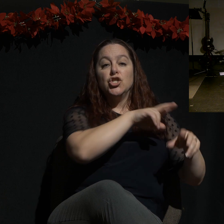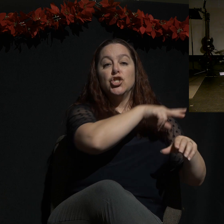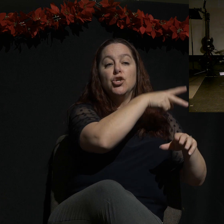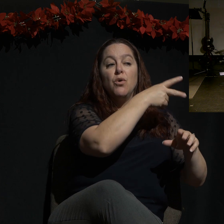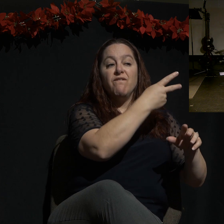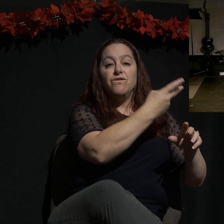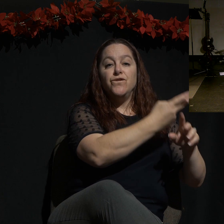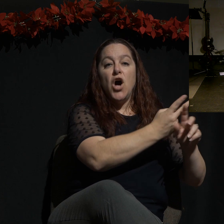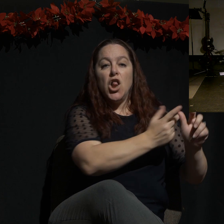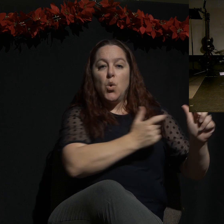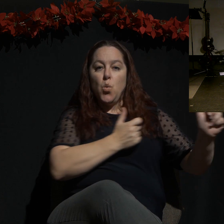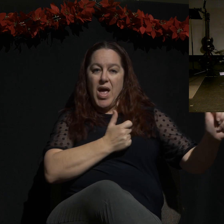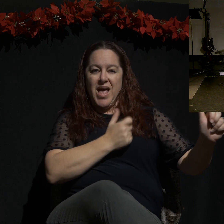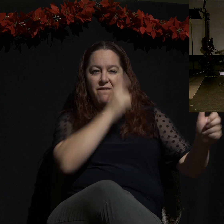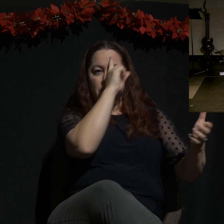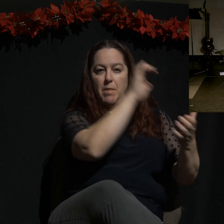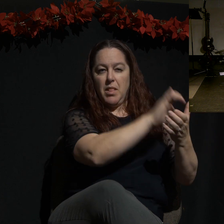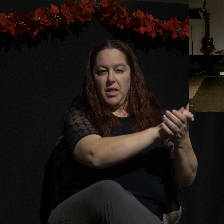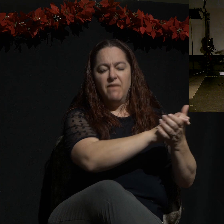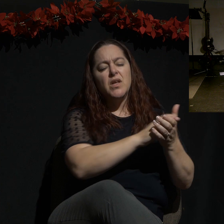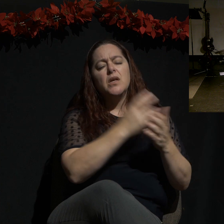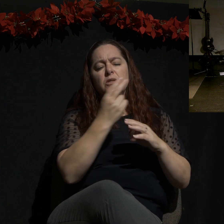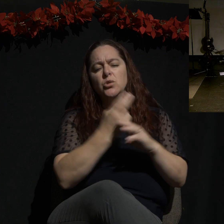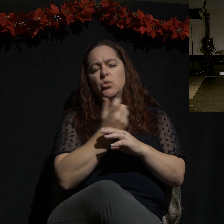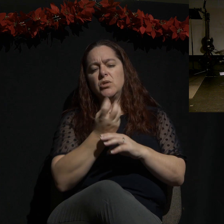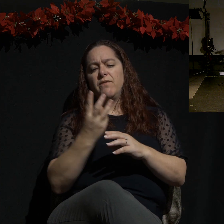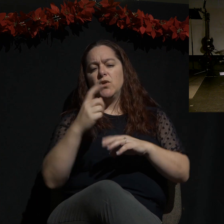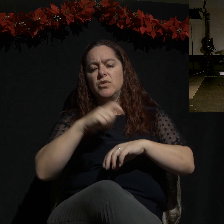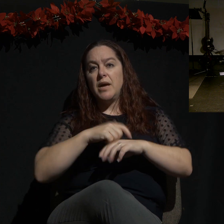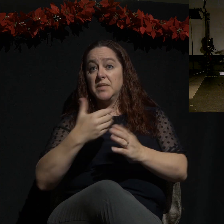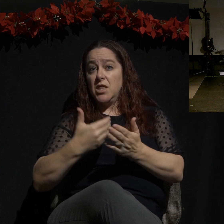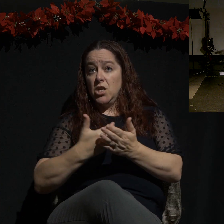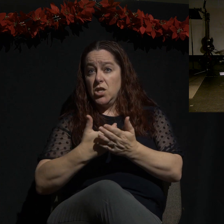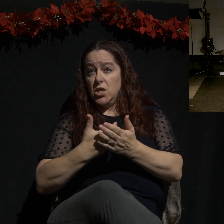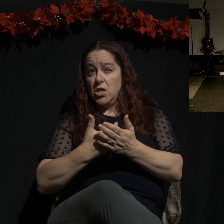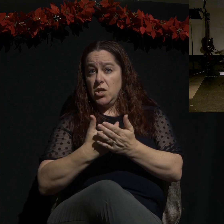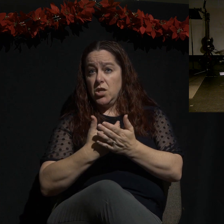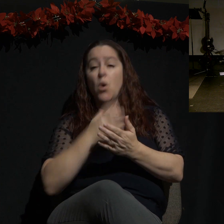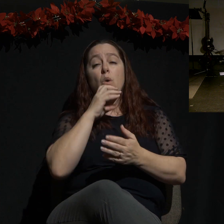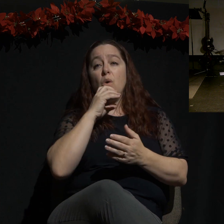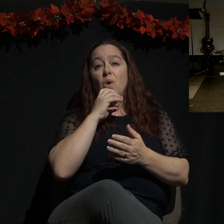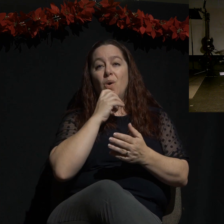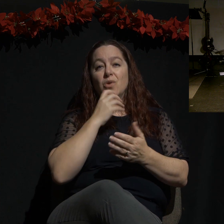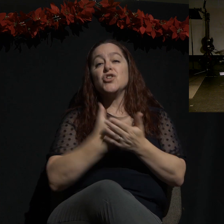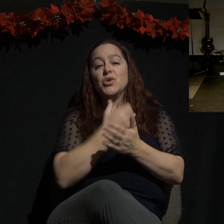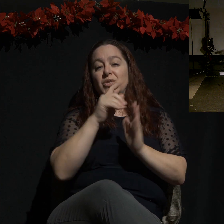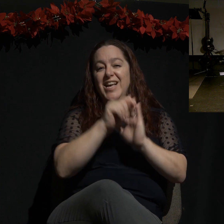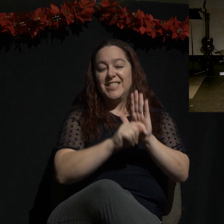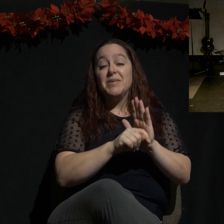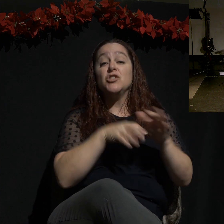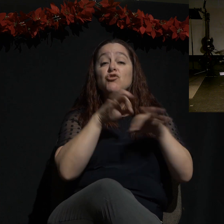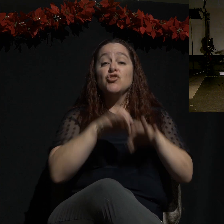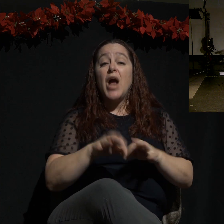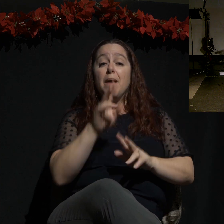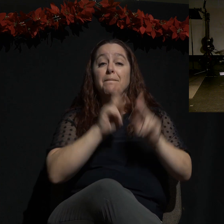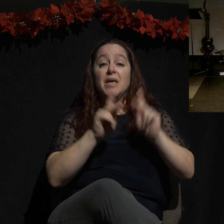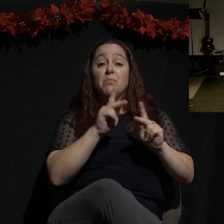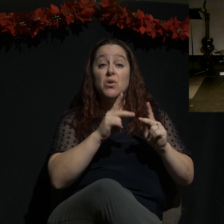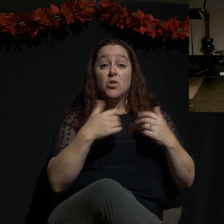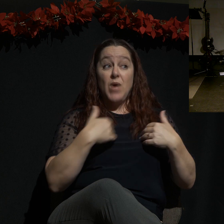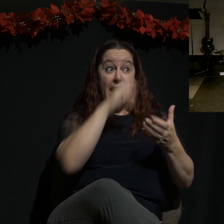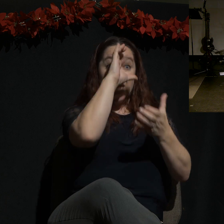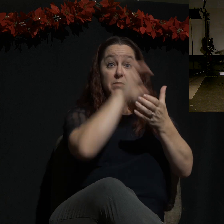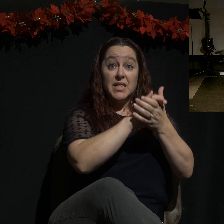it's used multiple times in the New Testament to describe people who fell away from their